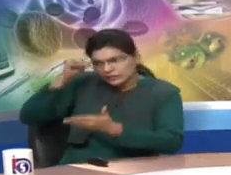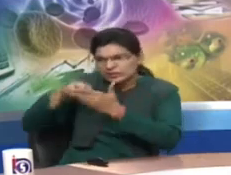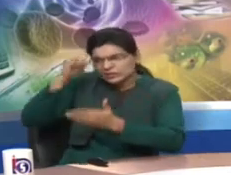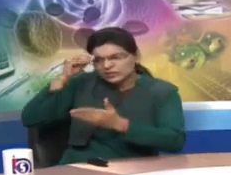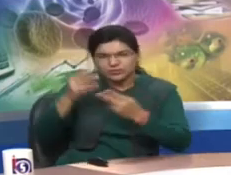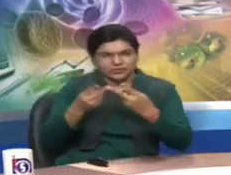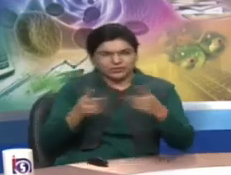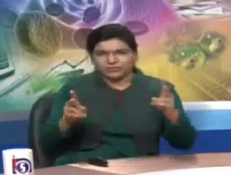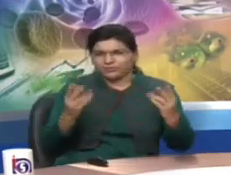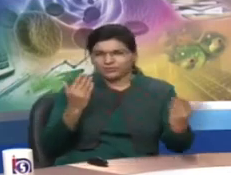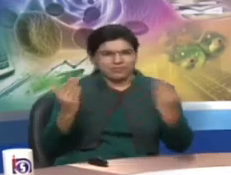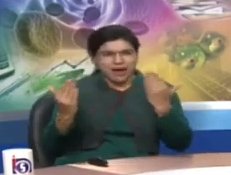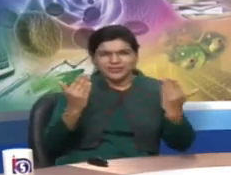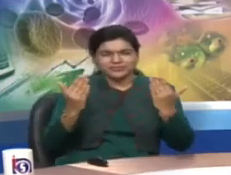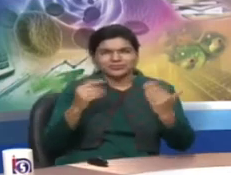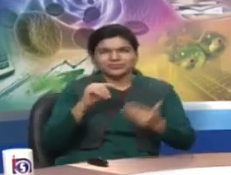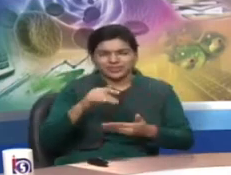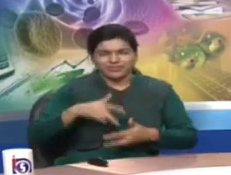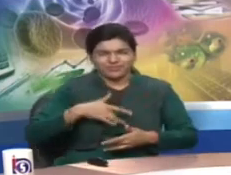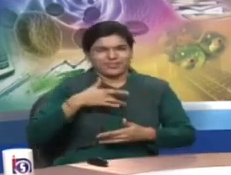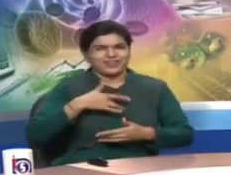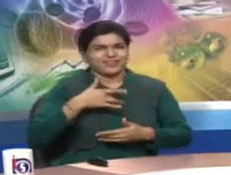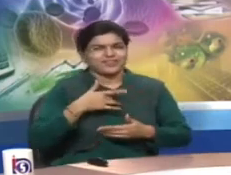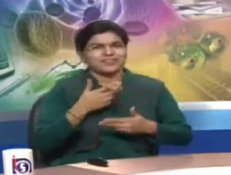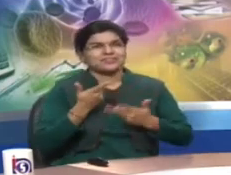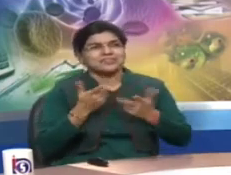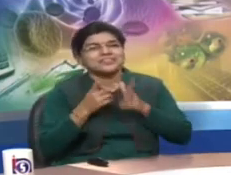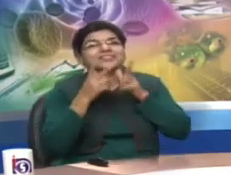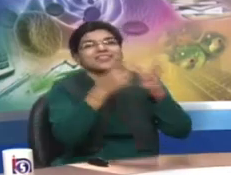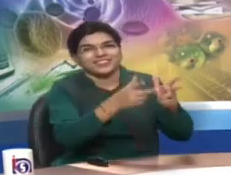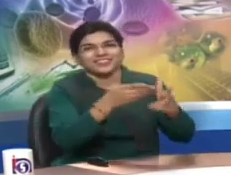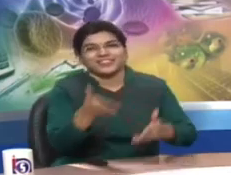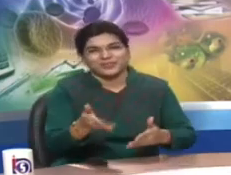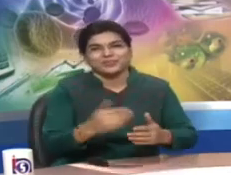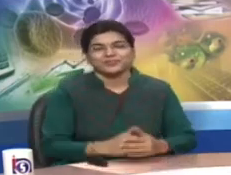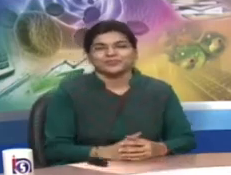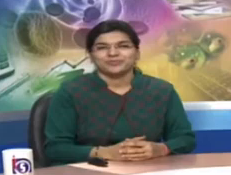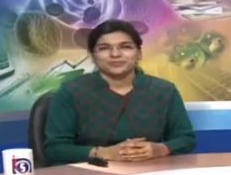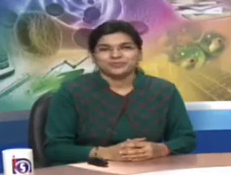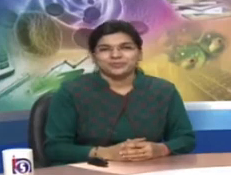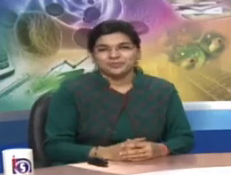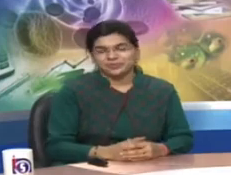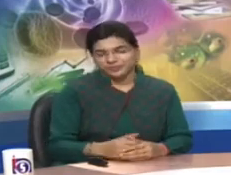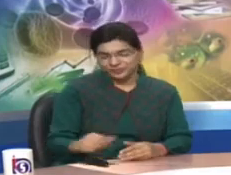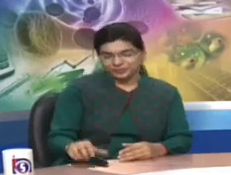Son says I can better use my carpenter tools to make desk, chair or other things.